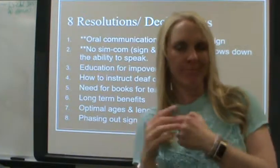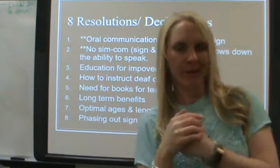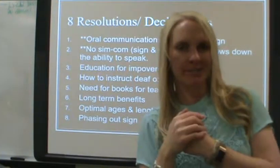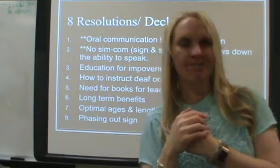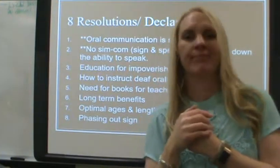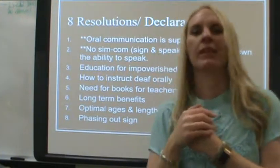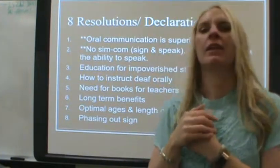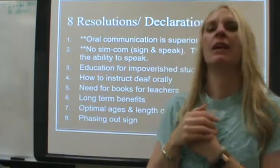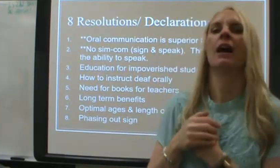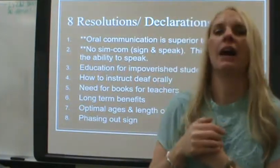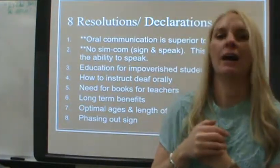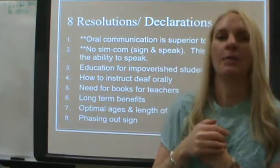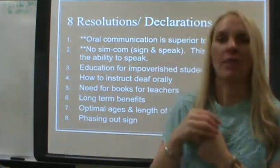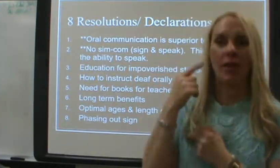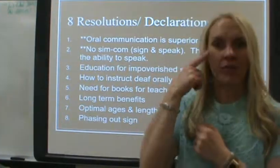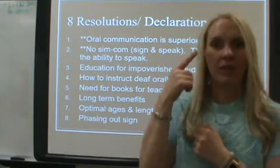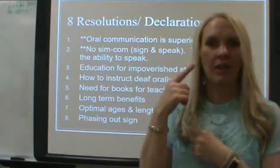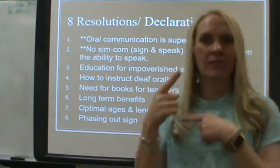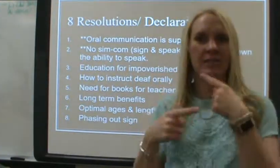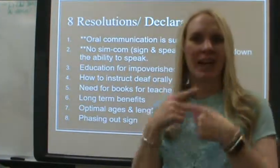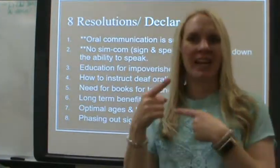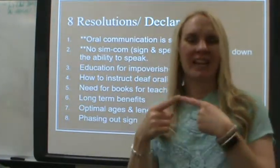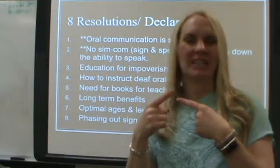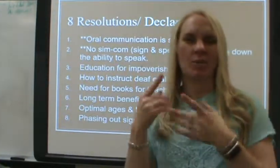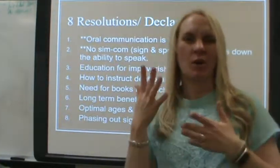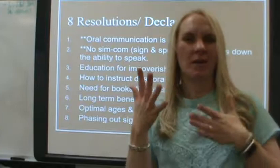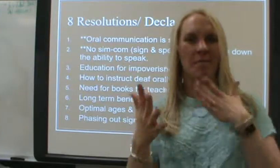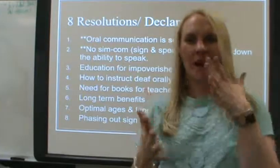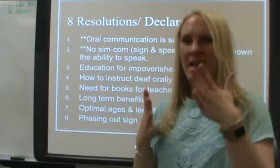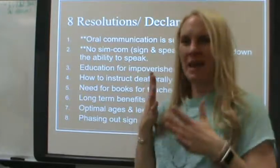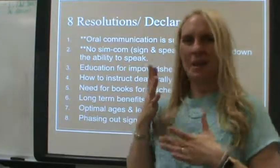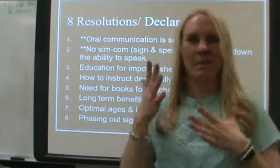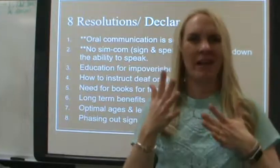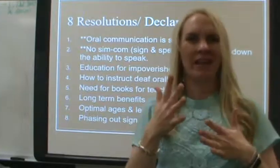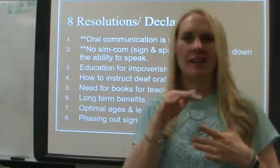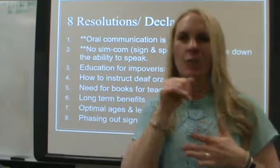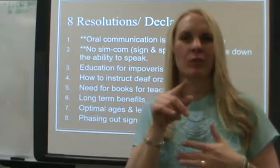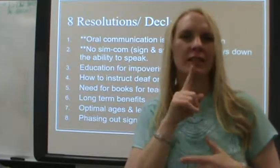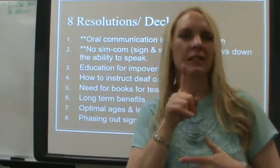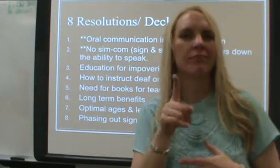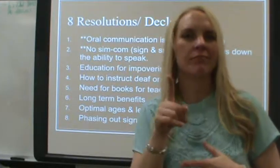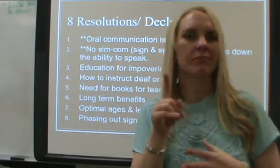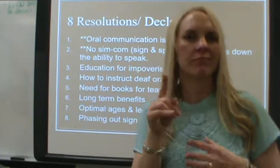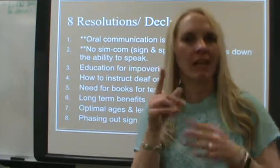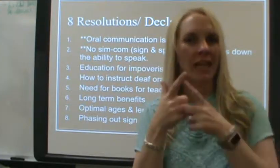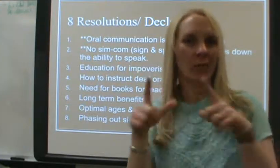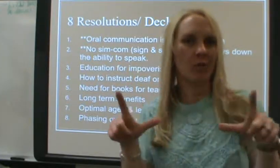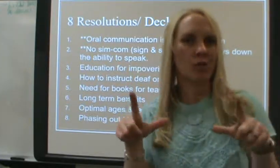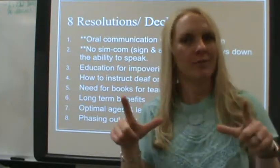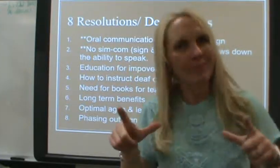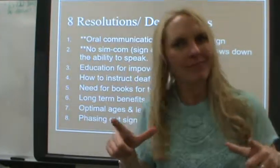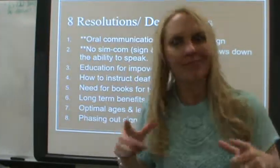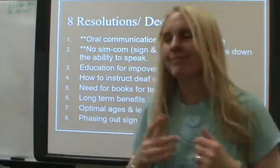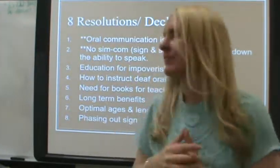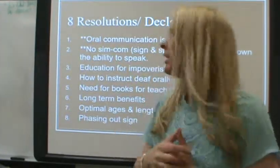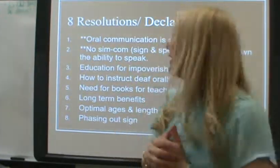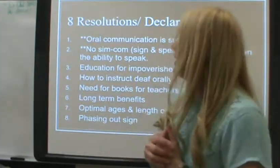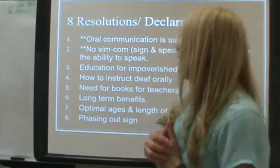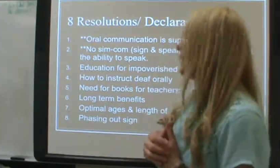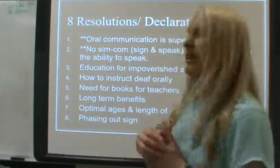right? They thought of sign as more mime and not really a language, right?